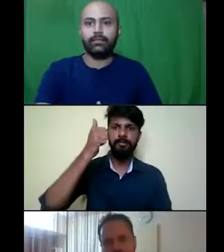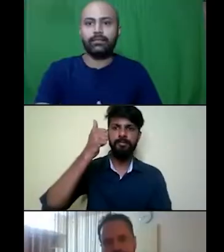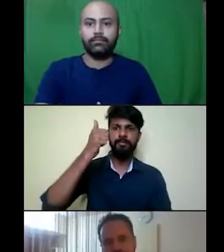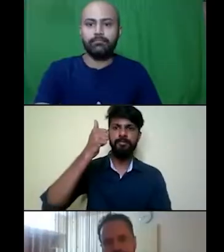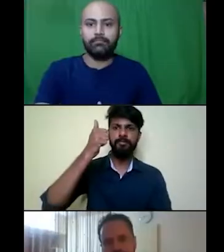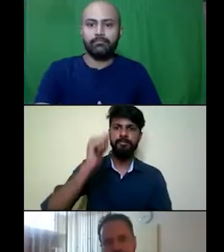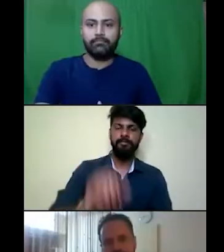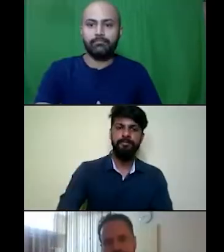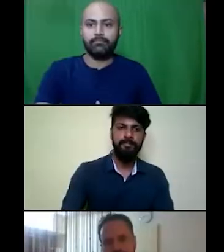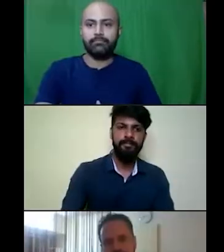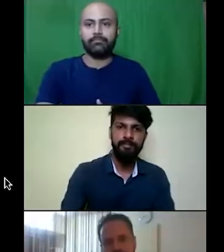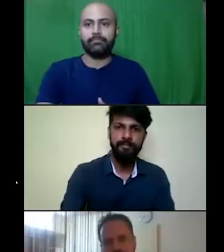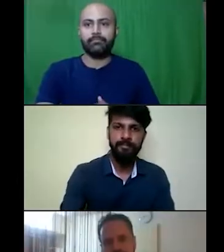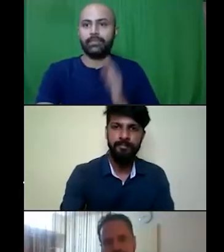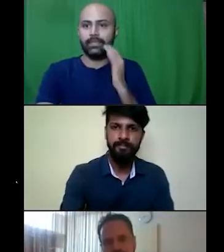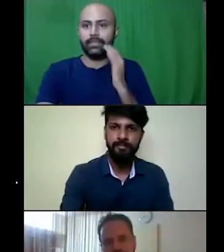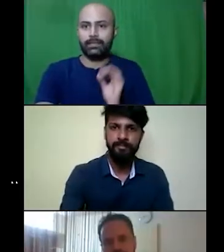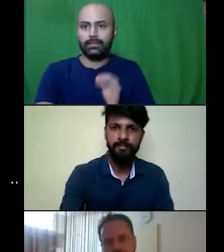Amaldev.